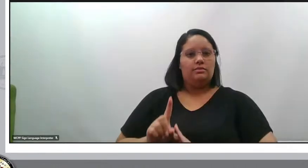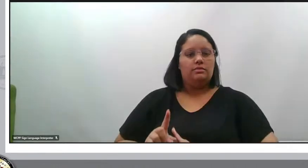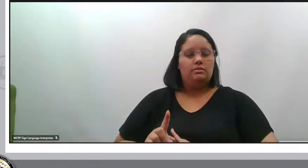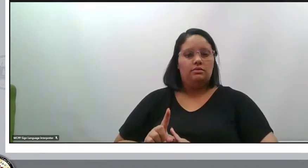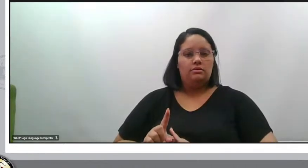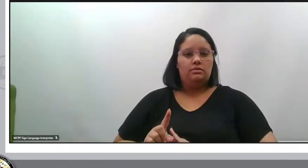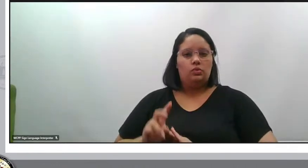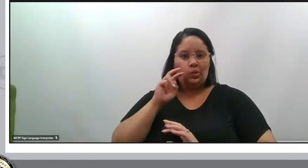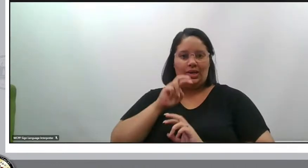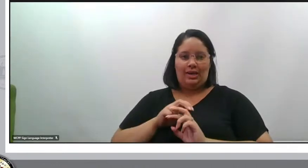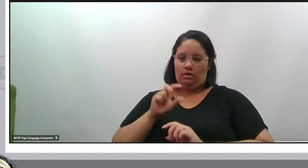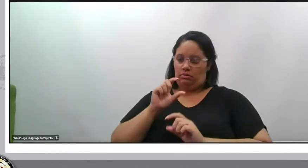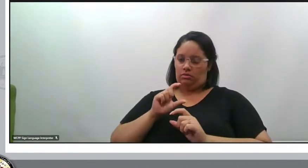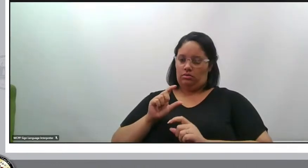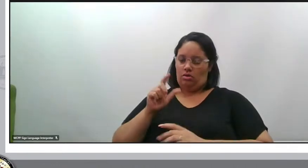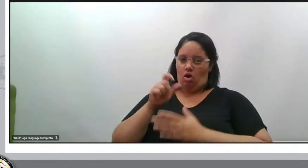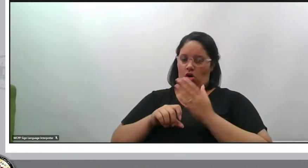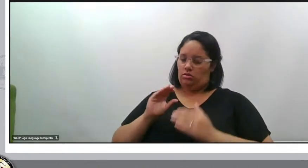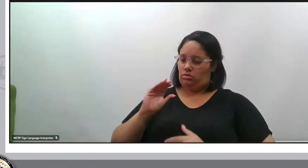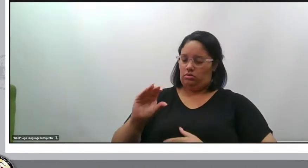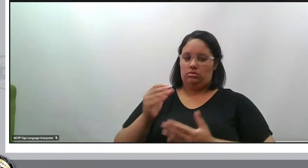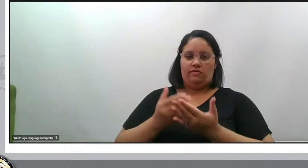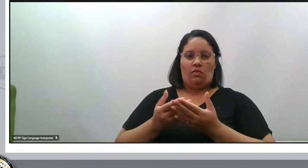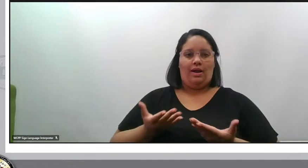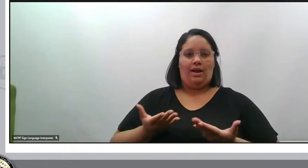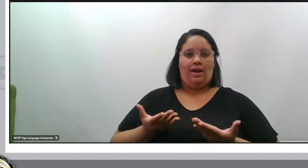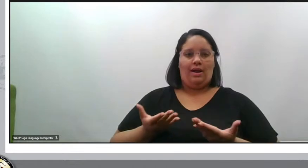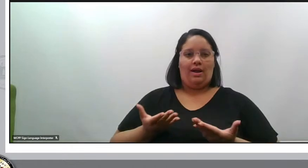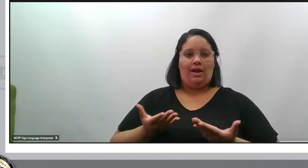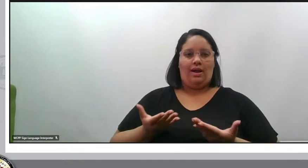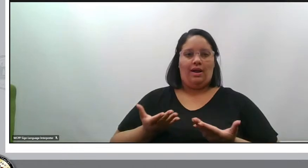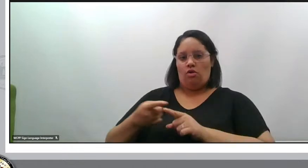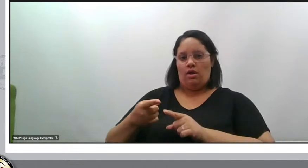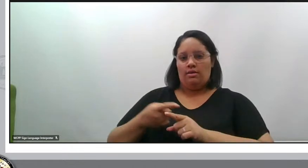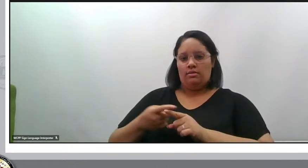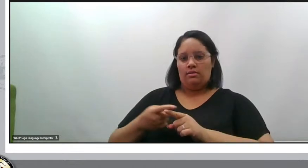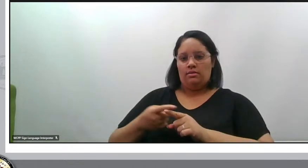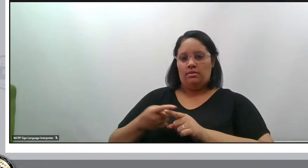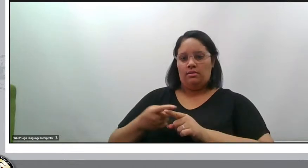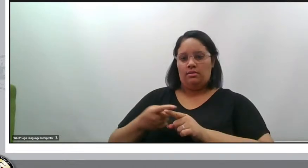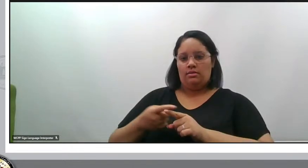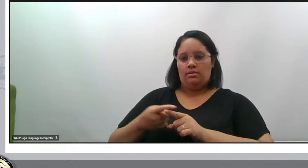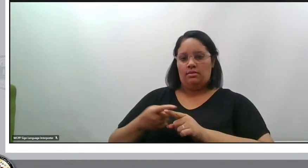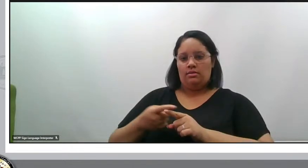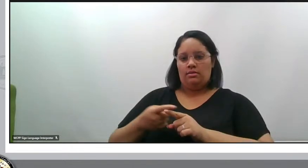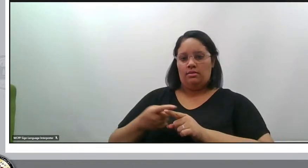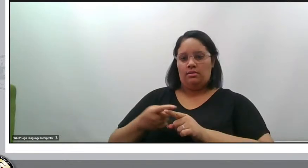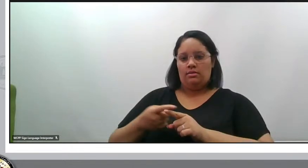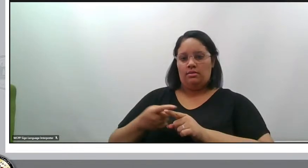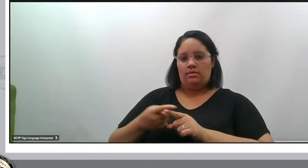such high catering and rental budgets for the year.